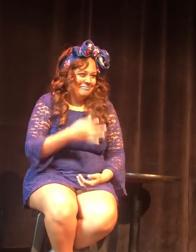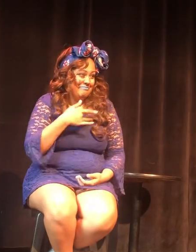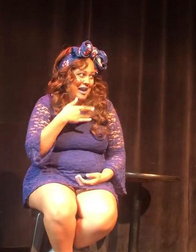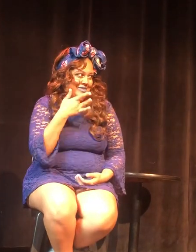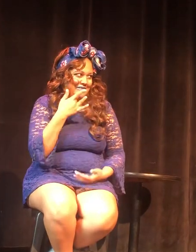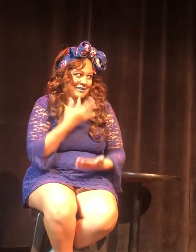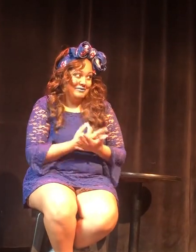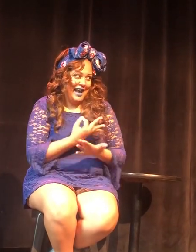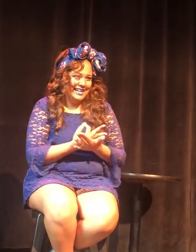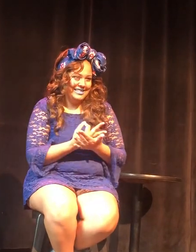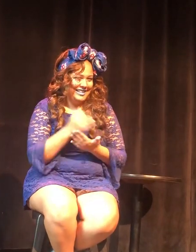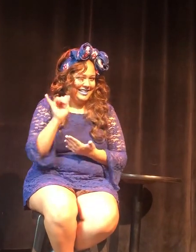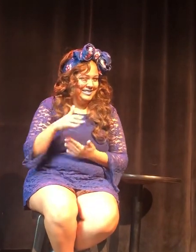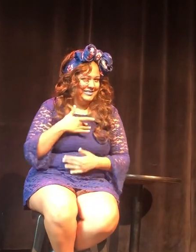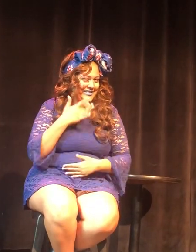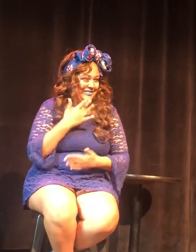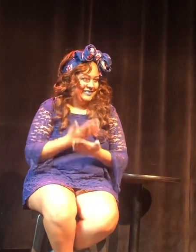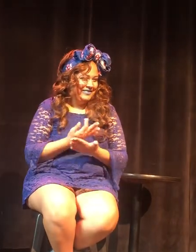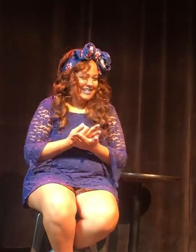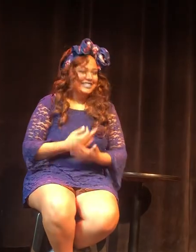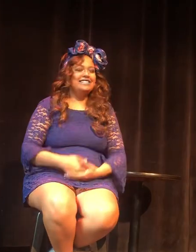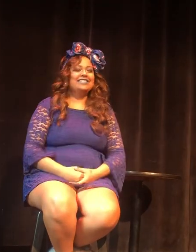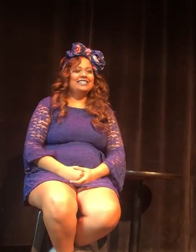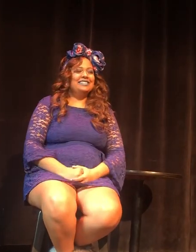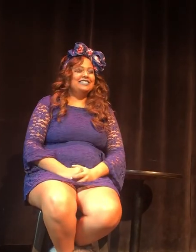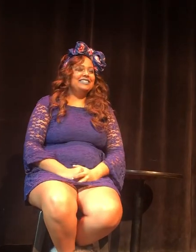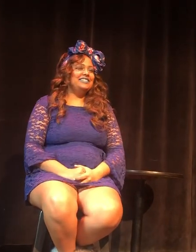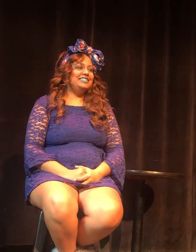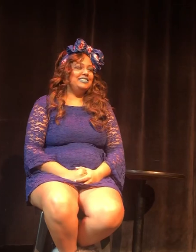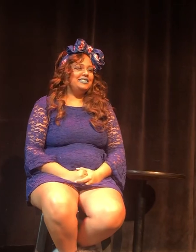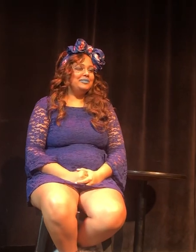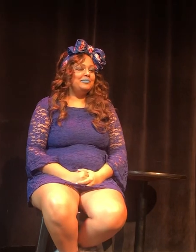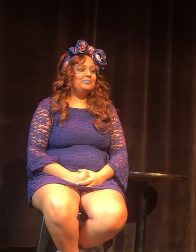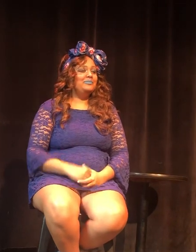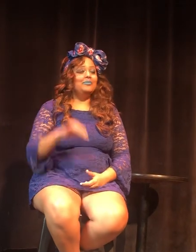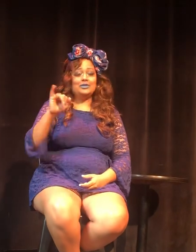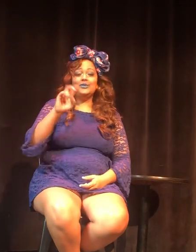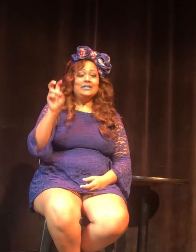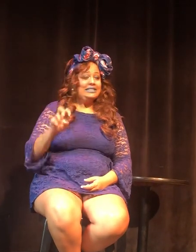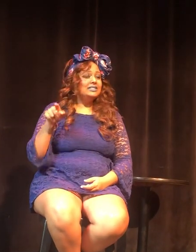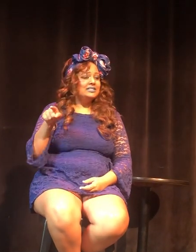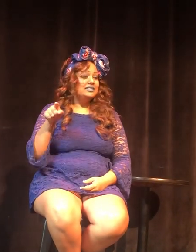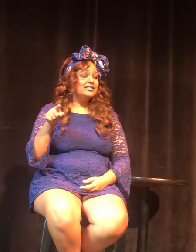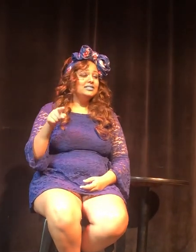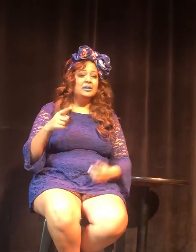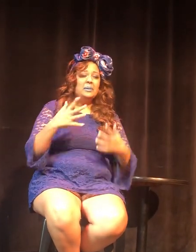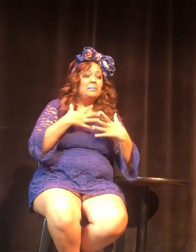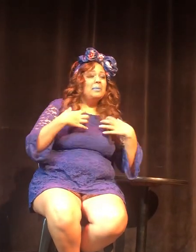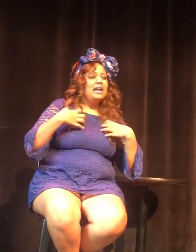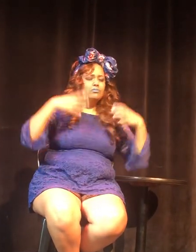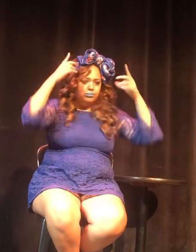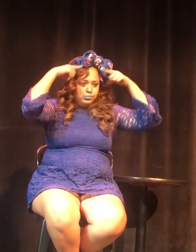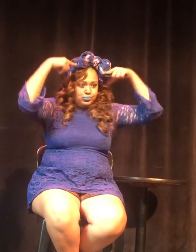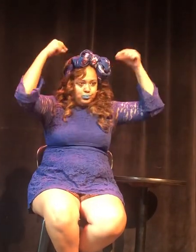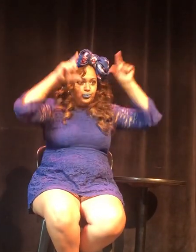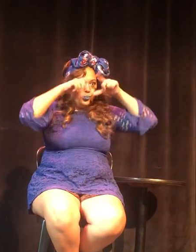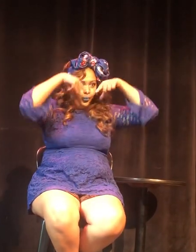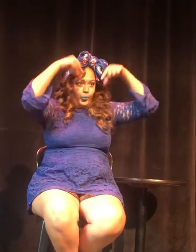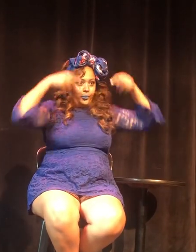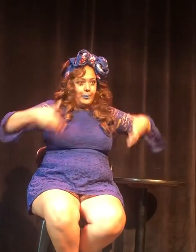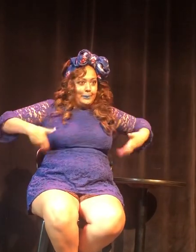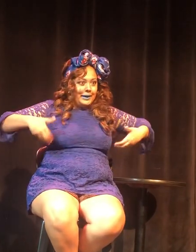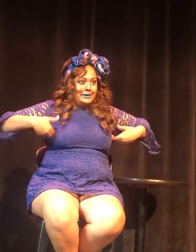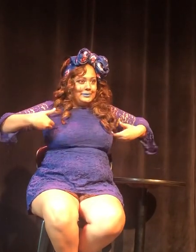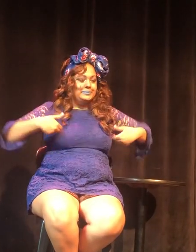Izzy hopped off their skateboard and read, These lemurs live with their sisters most of their lives,